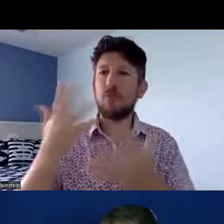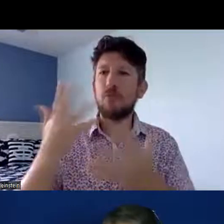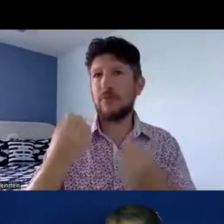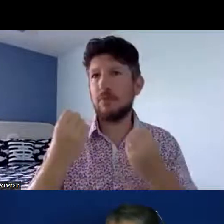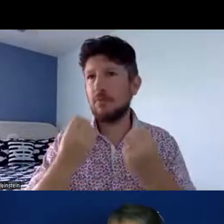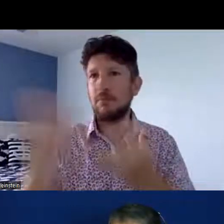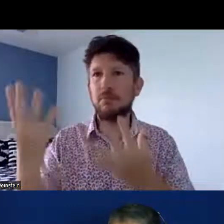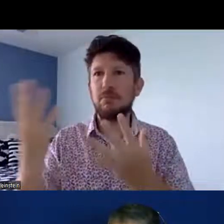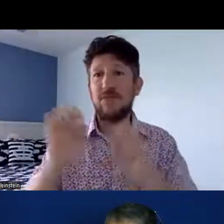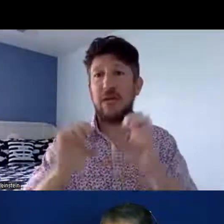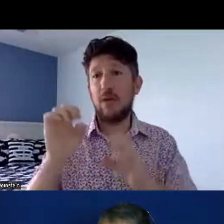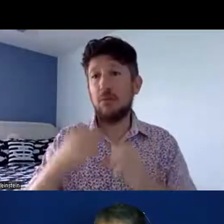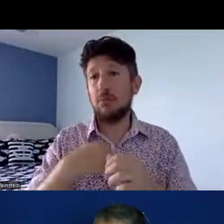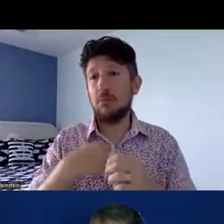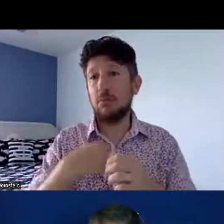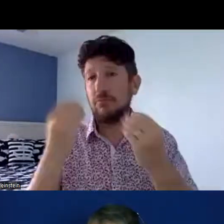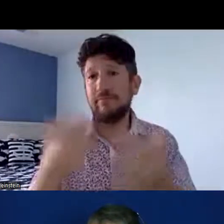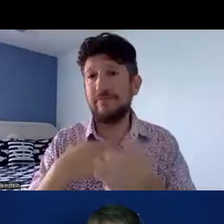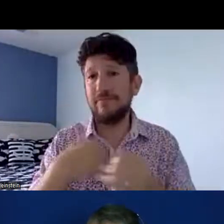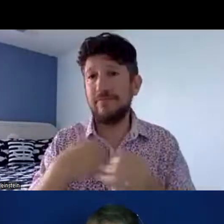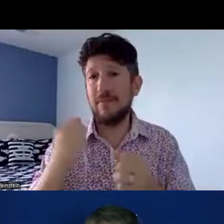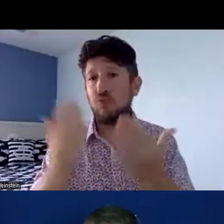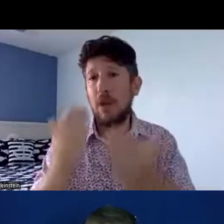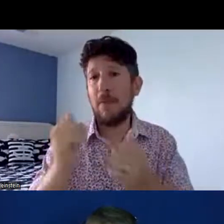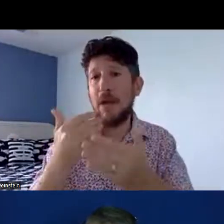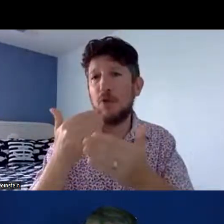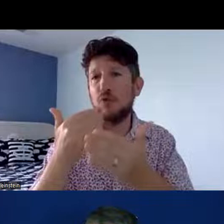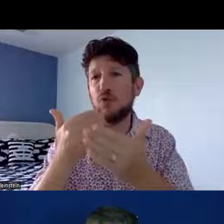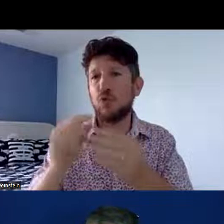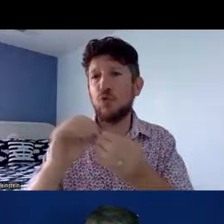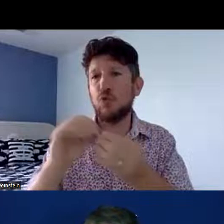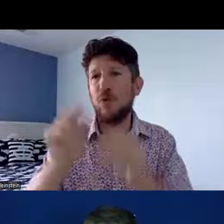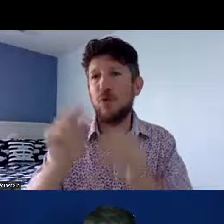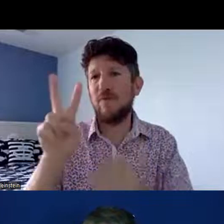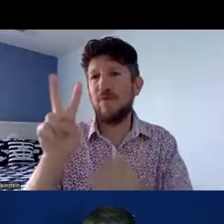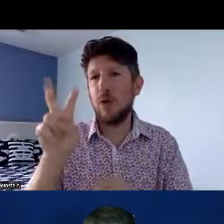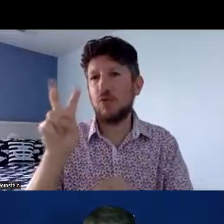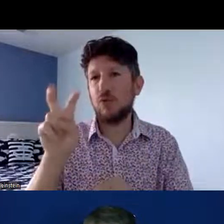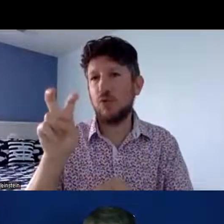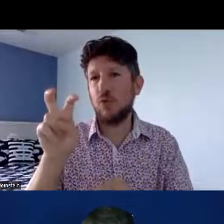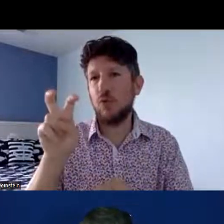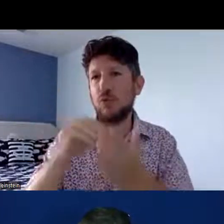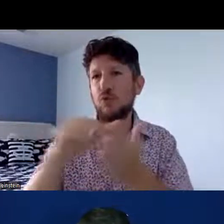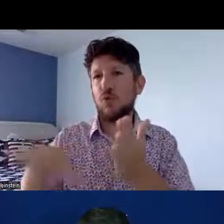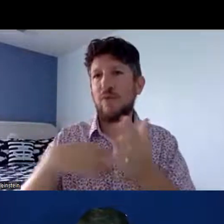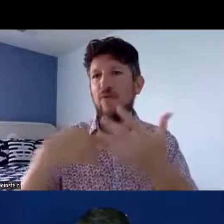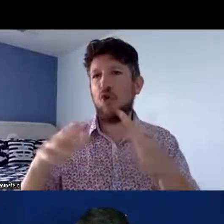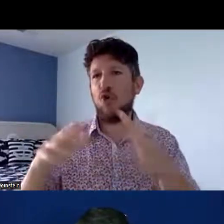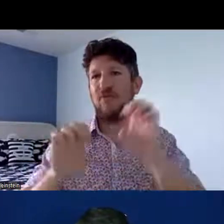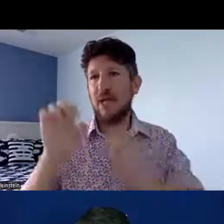one or two parts of this. I've worked with other professionals doing evaluations,